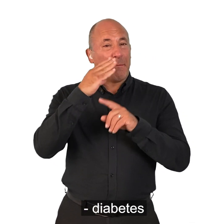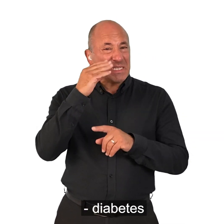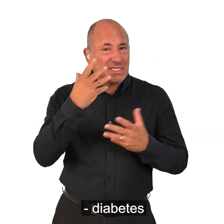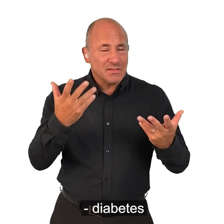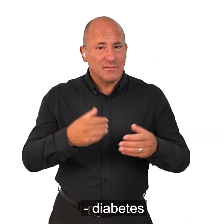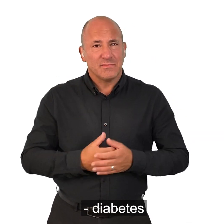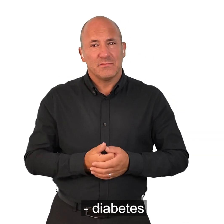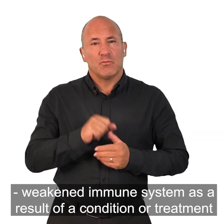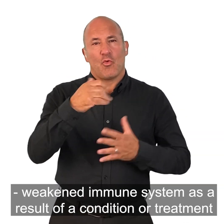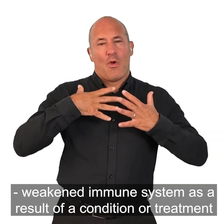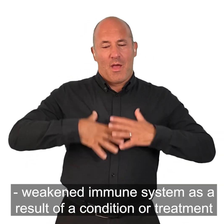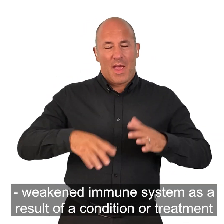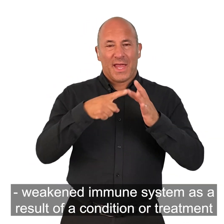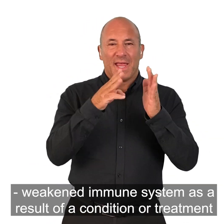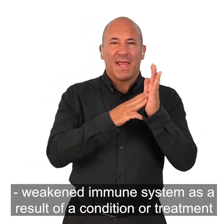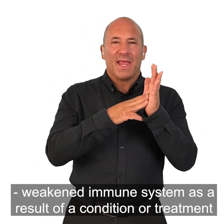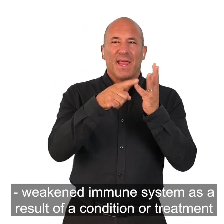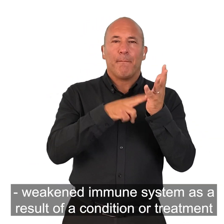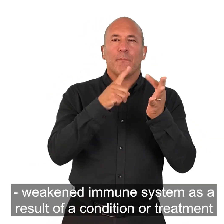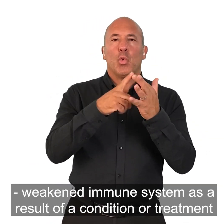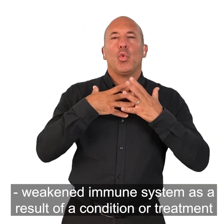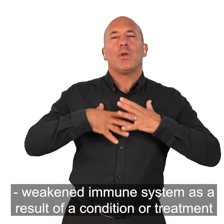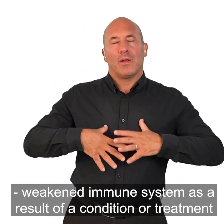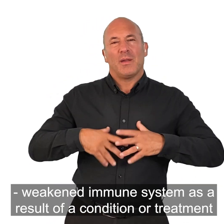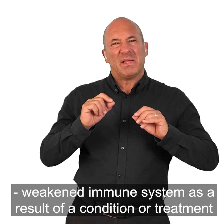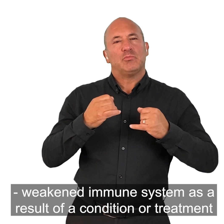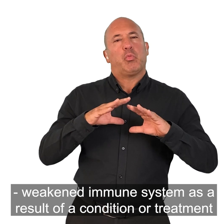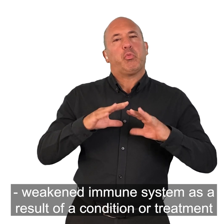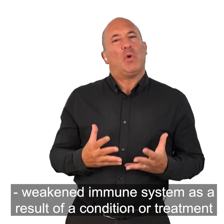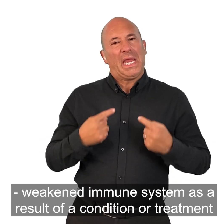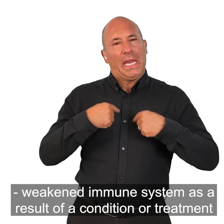diabetes, weakened immune system as a result of a condition or treatment,